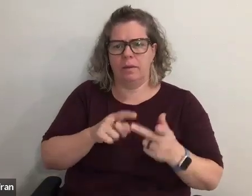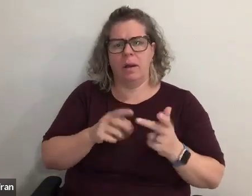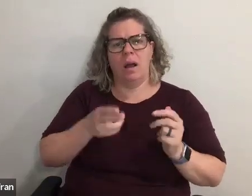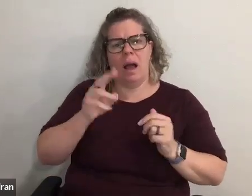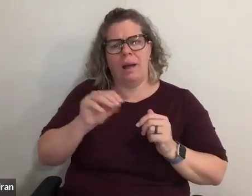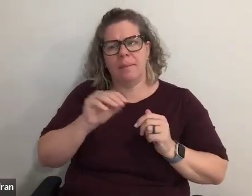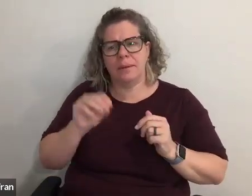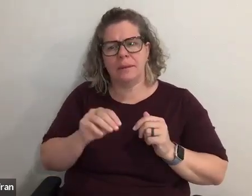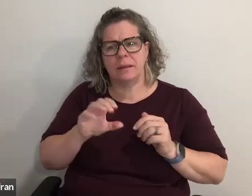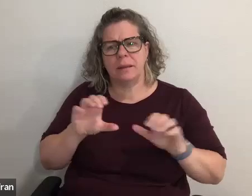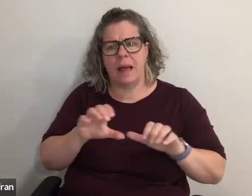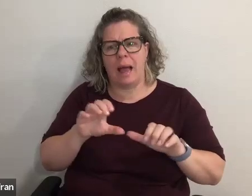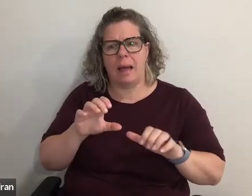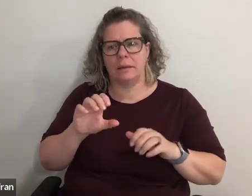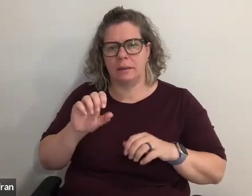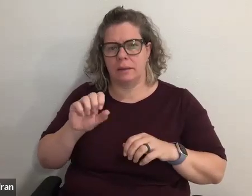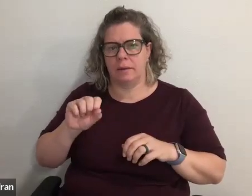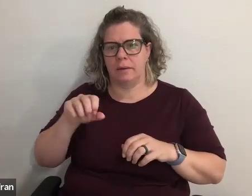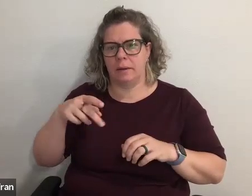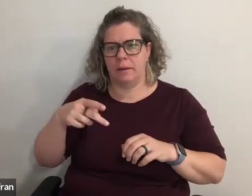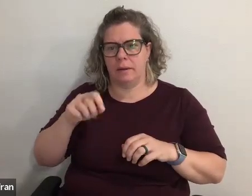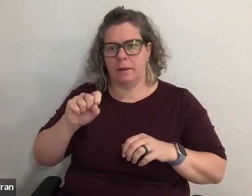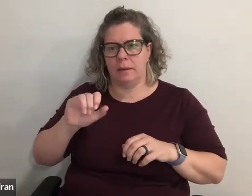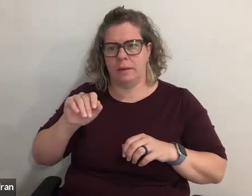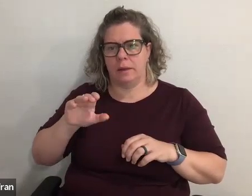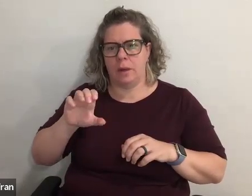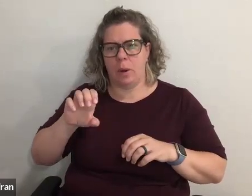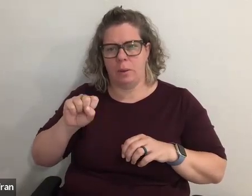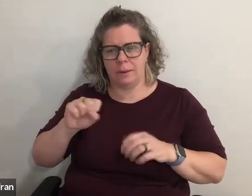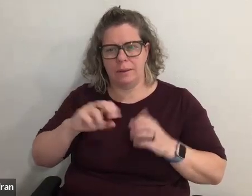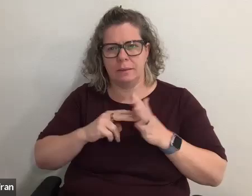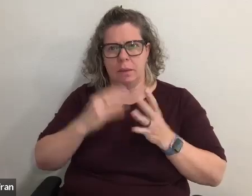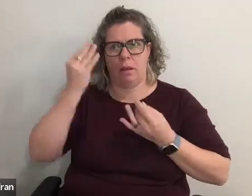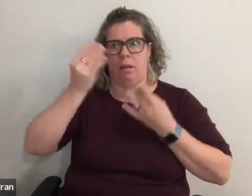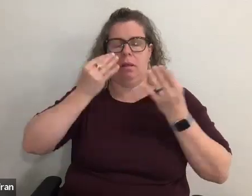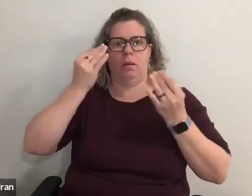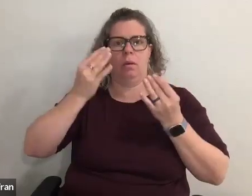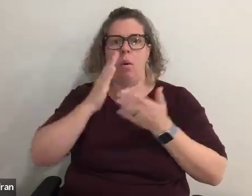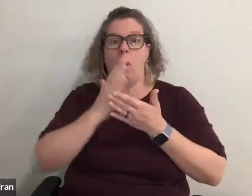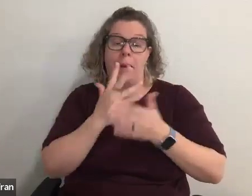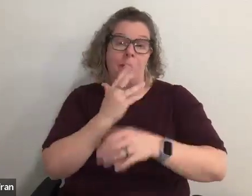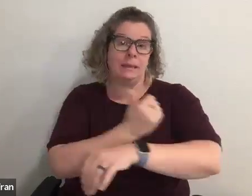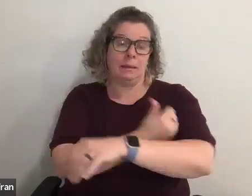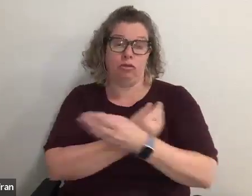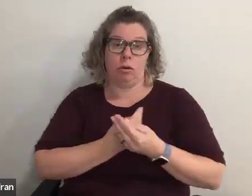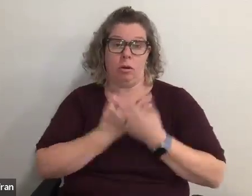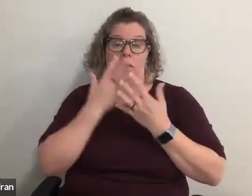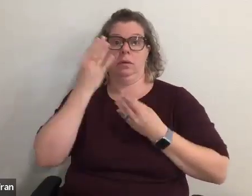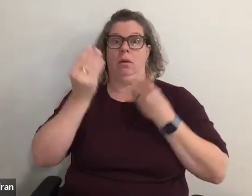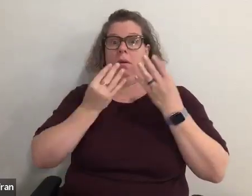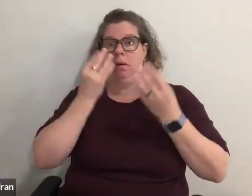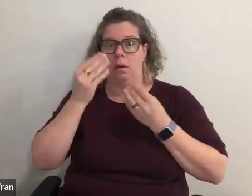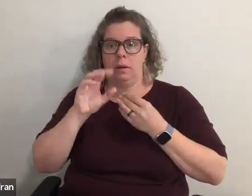portion of active psychosis. So whether that's true psychotic illness or substance induced, we see a lot of people who